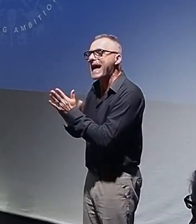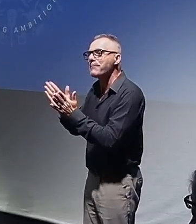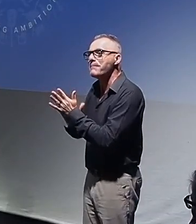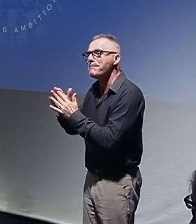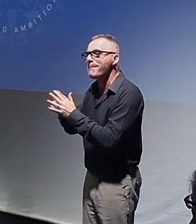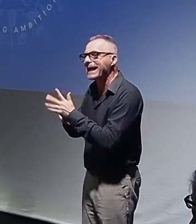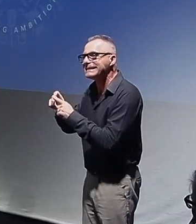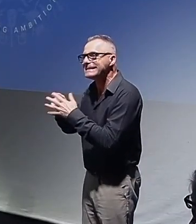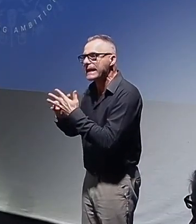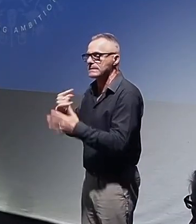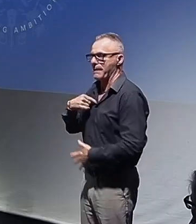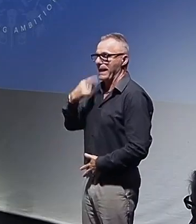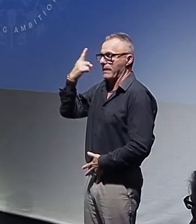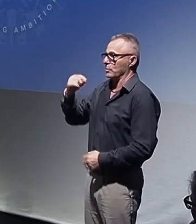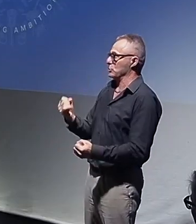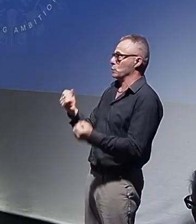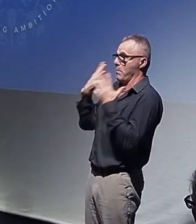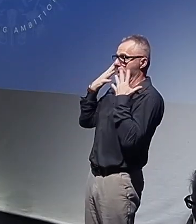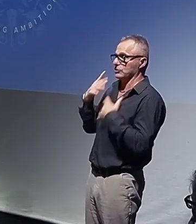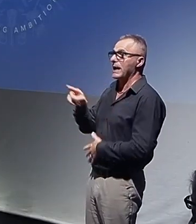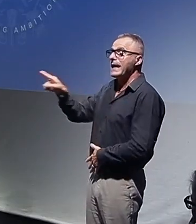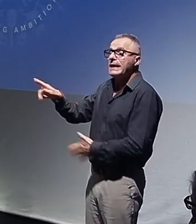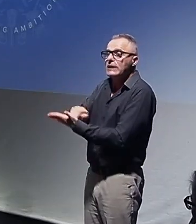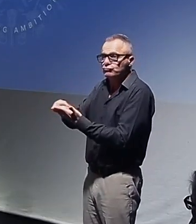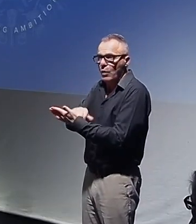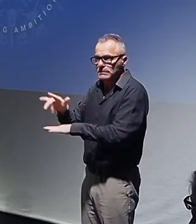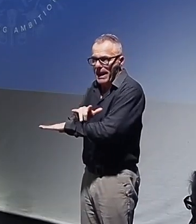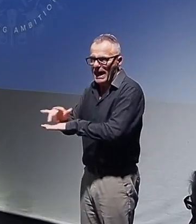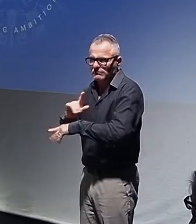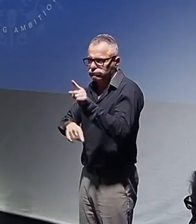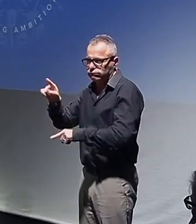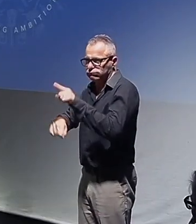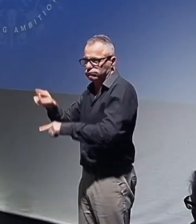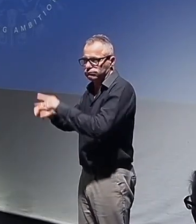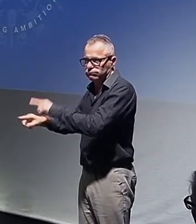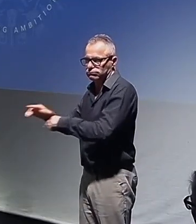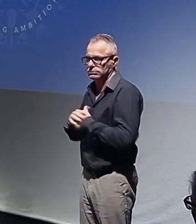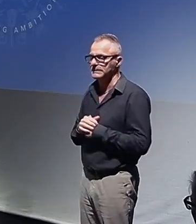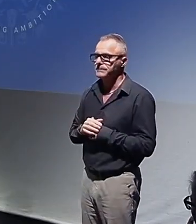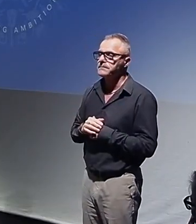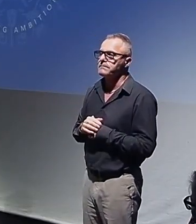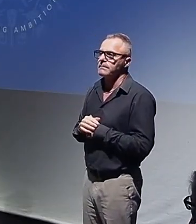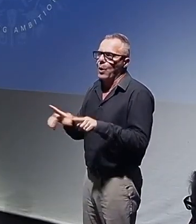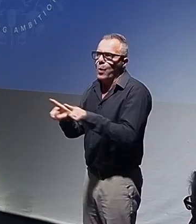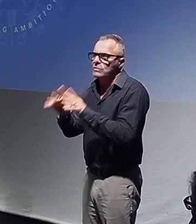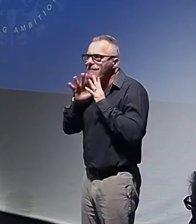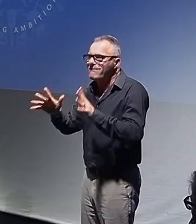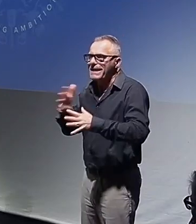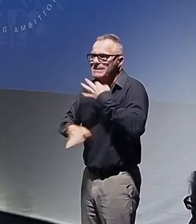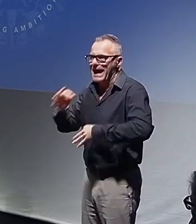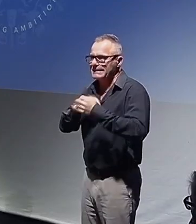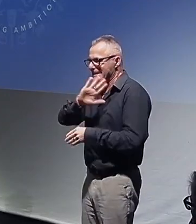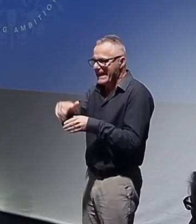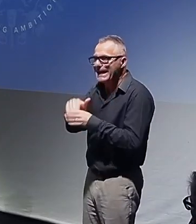much. And he wrote a play called Howard Katz, that Ron Cook was in, and Paul Ritter, who's passed now,